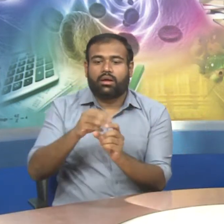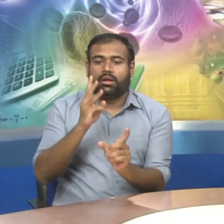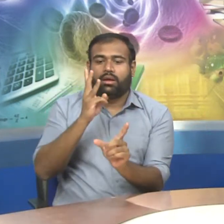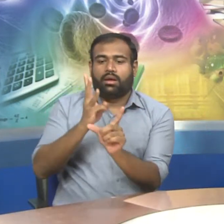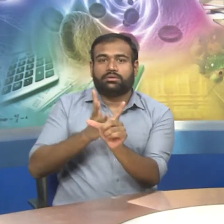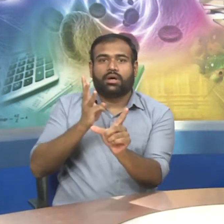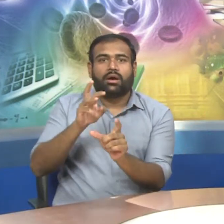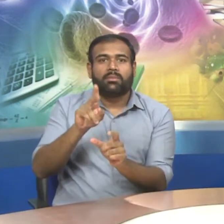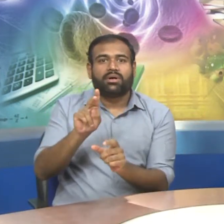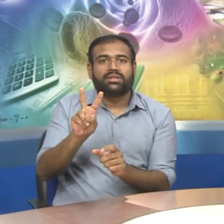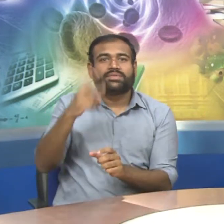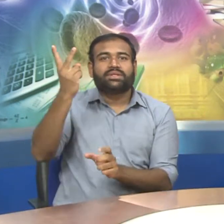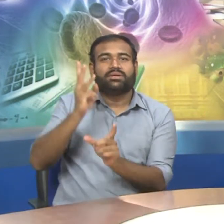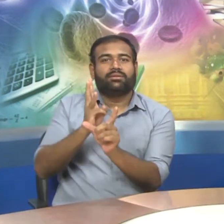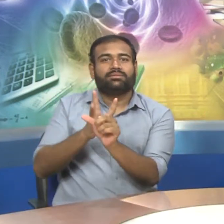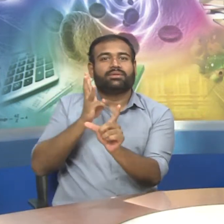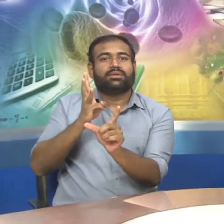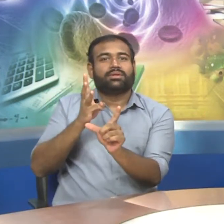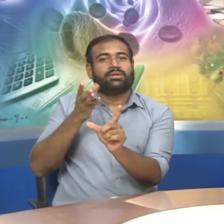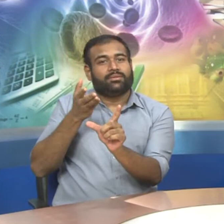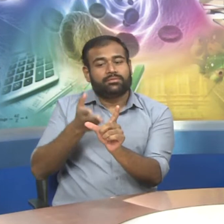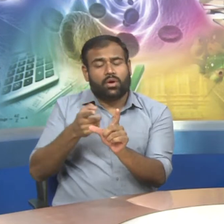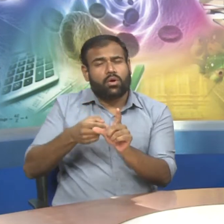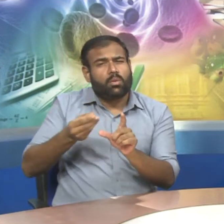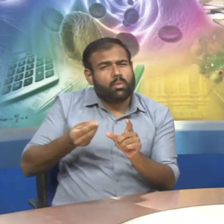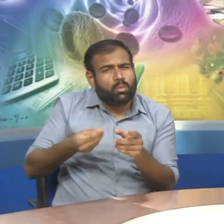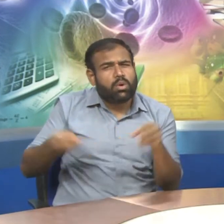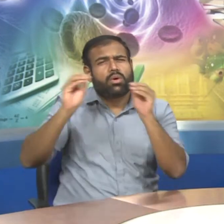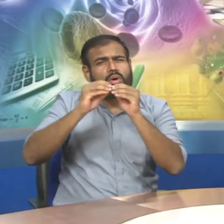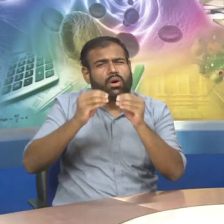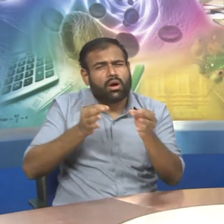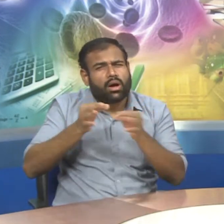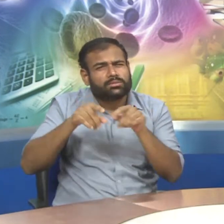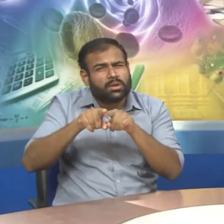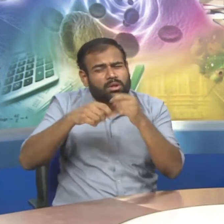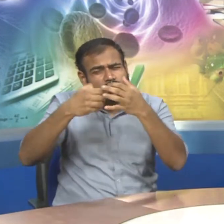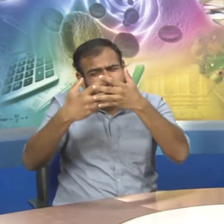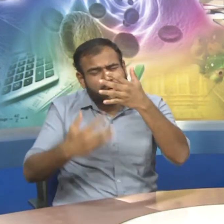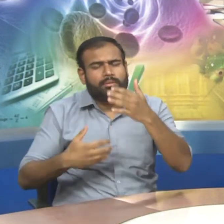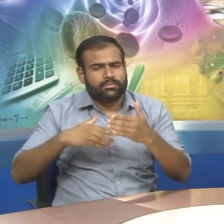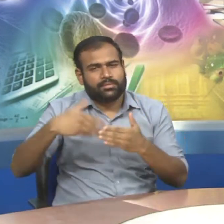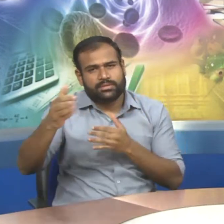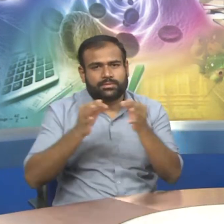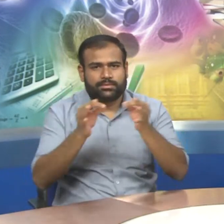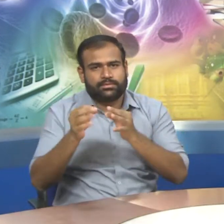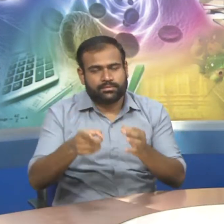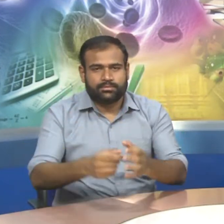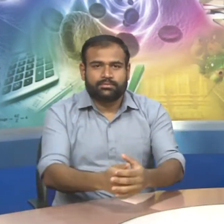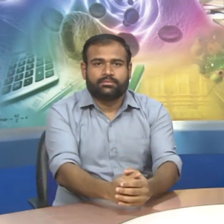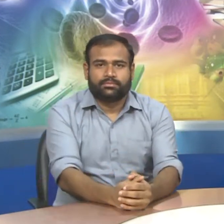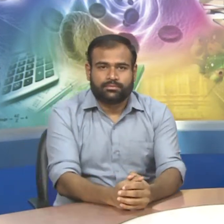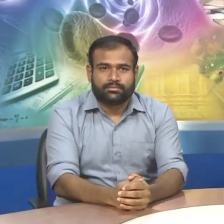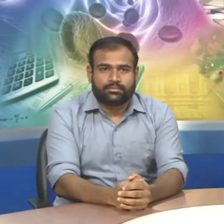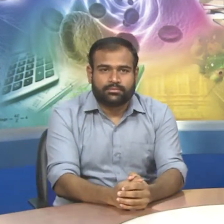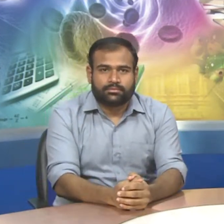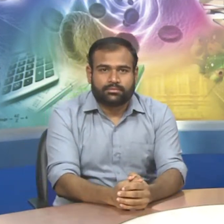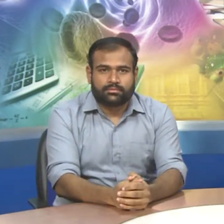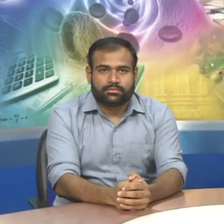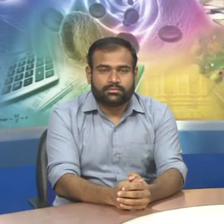combine these together, it will be a new word like 3 years. So I will show you some more